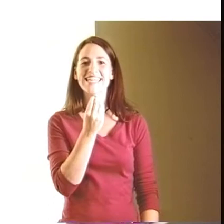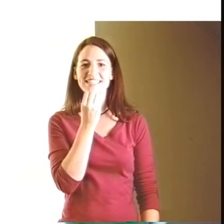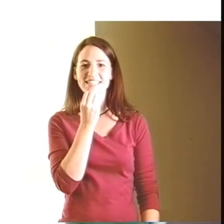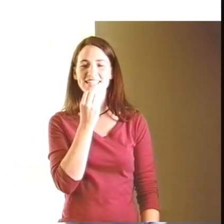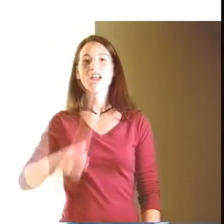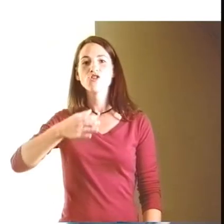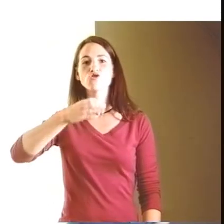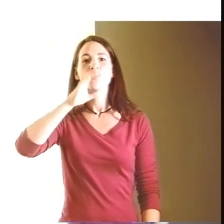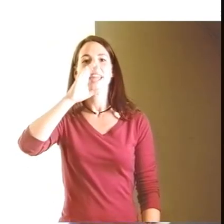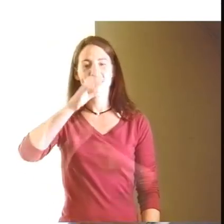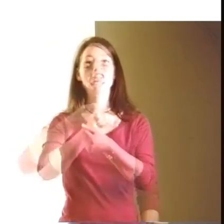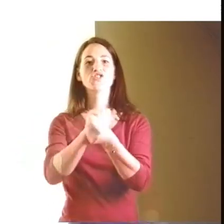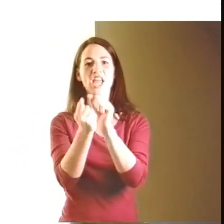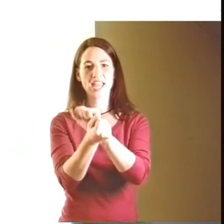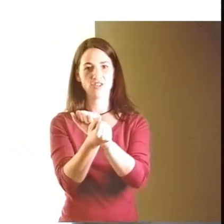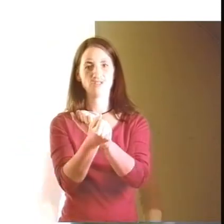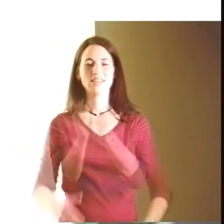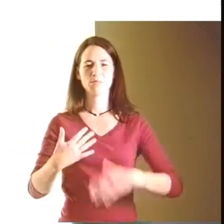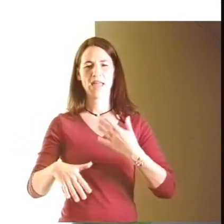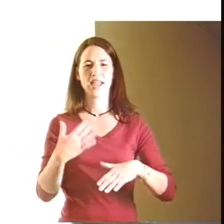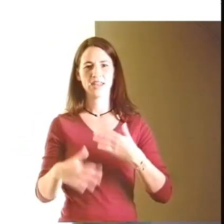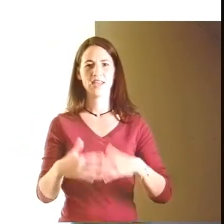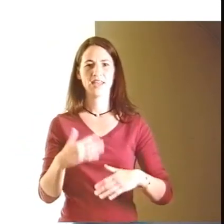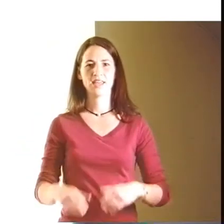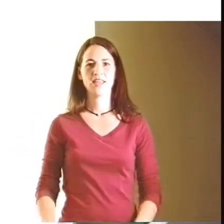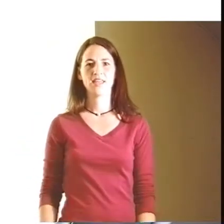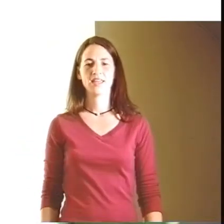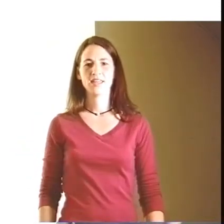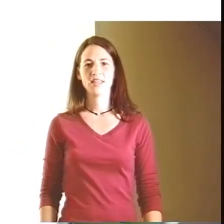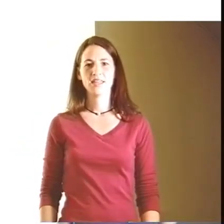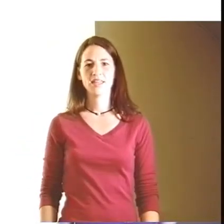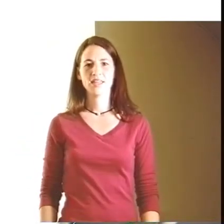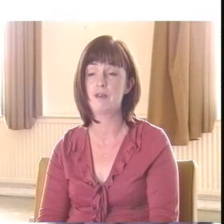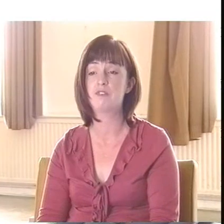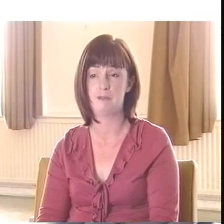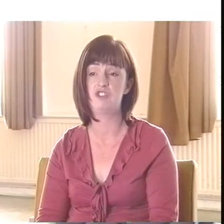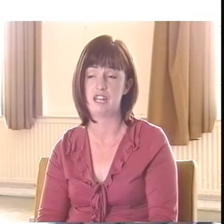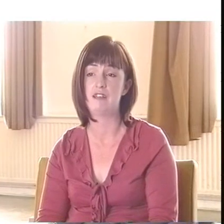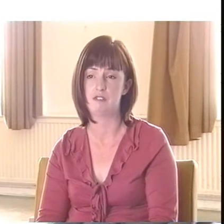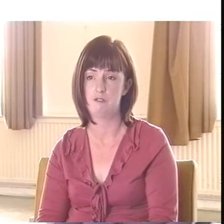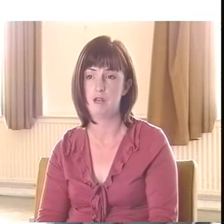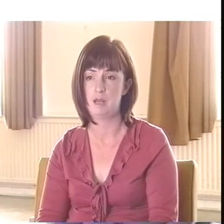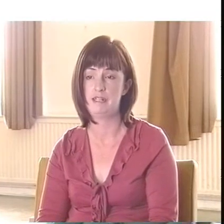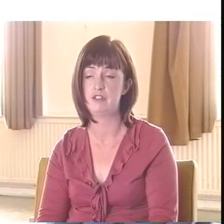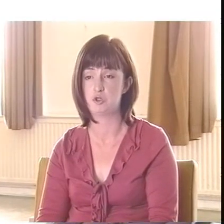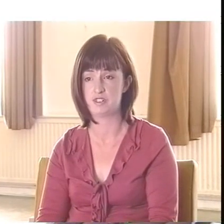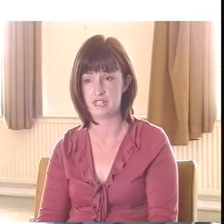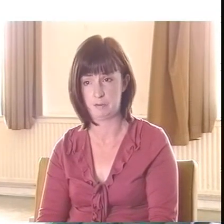ago, and I was very sceptical to start with, but I thought, well, let's give it a try. My son was speech delayed. He didn't talk until he was